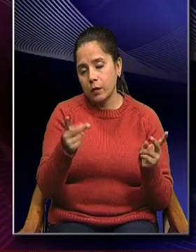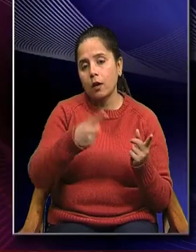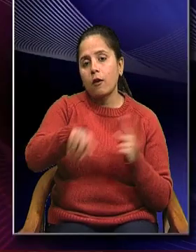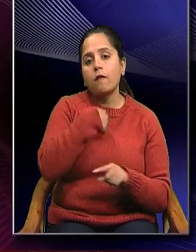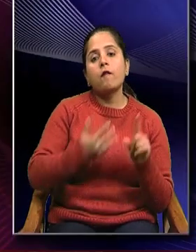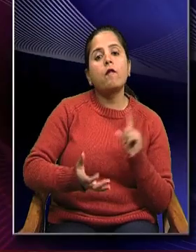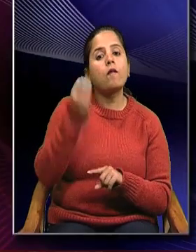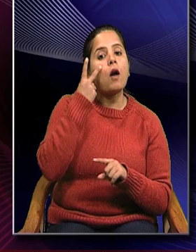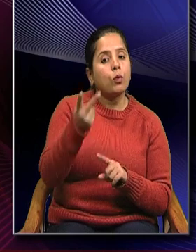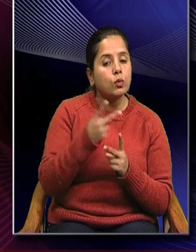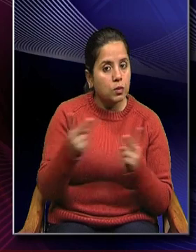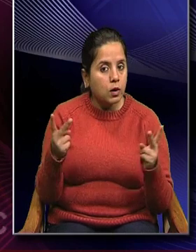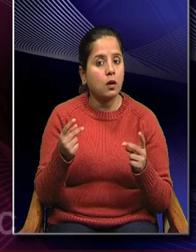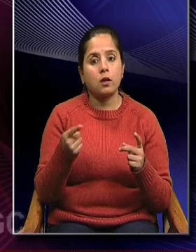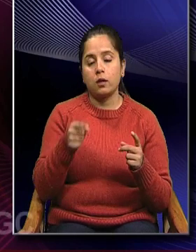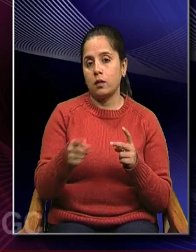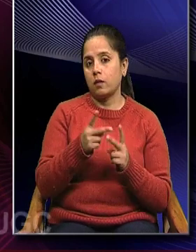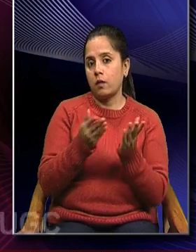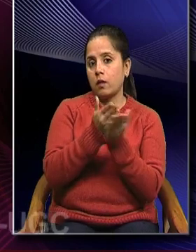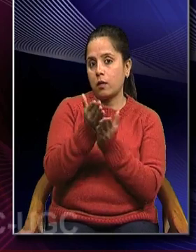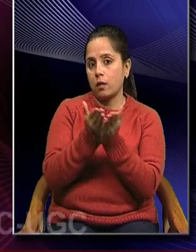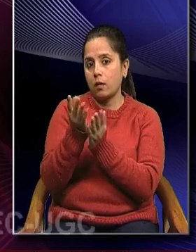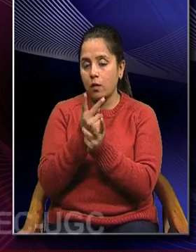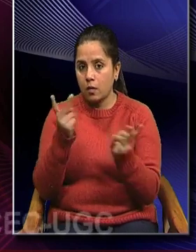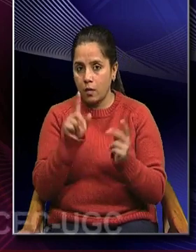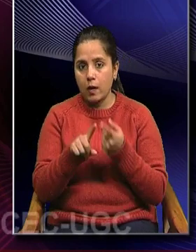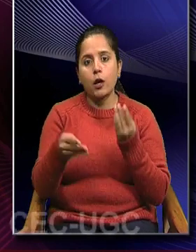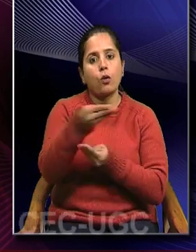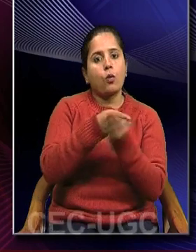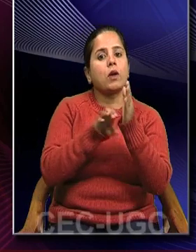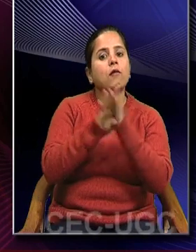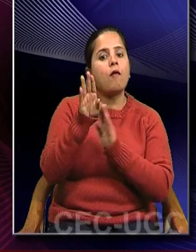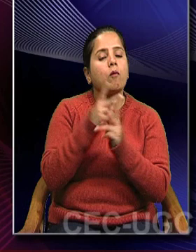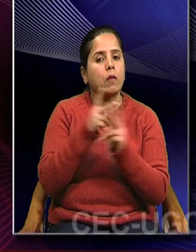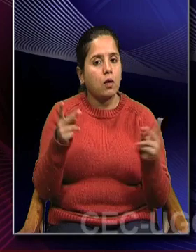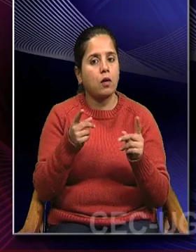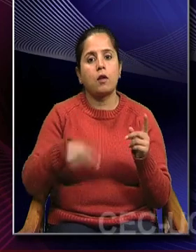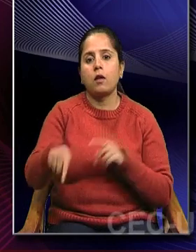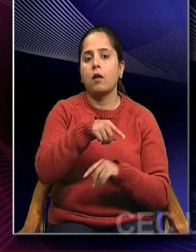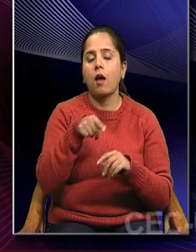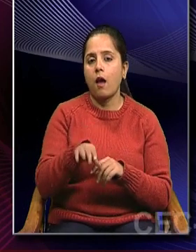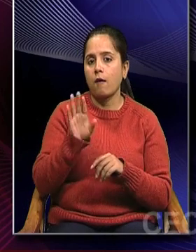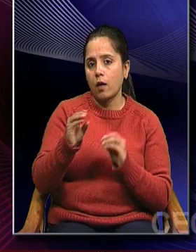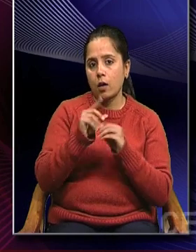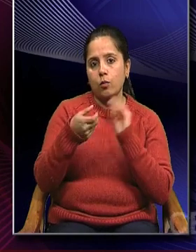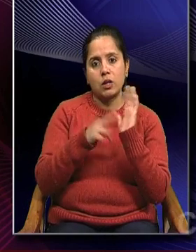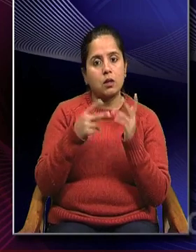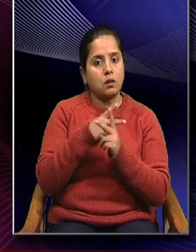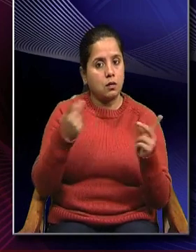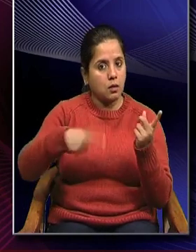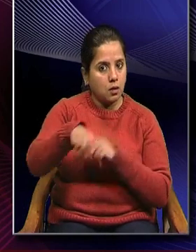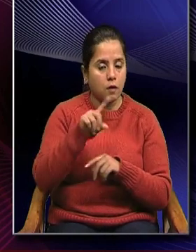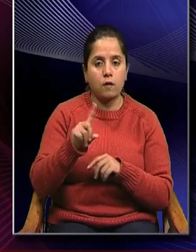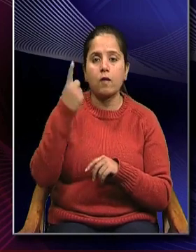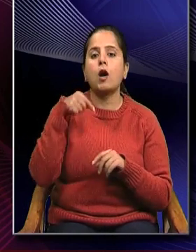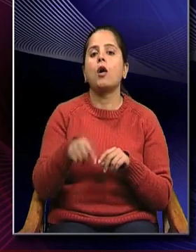find that these kinds of economic developments, they were in favor of Britain, and after the